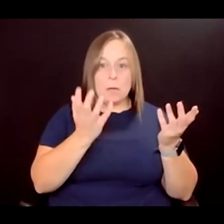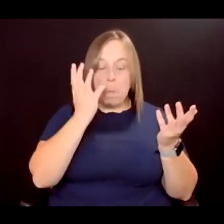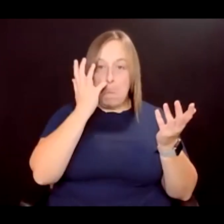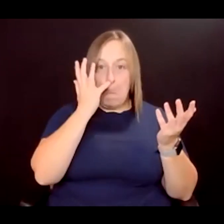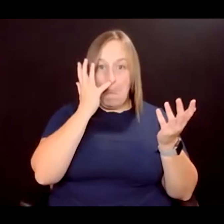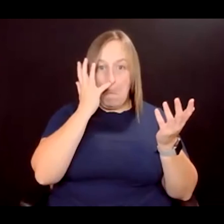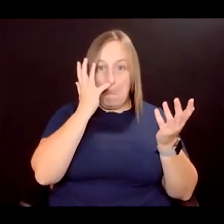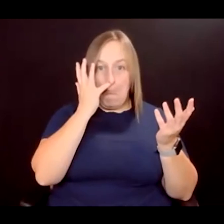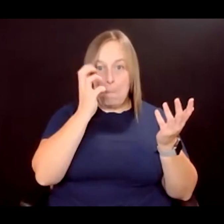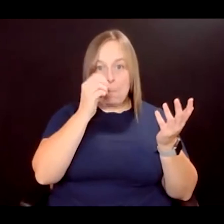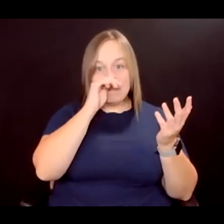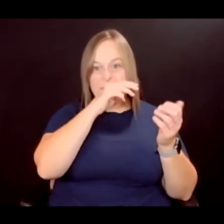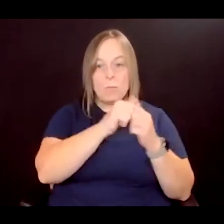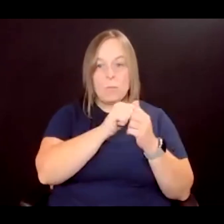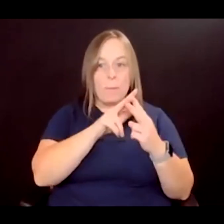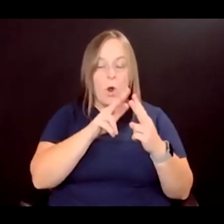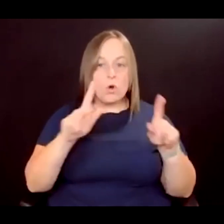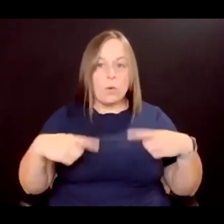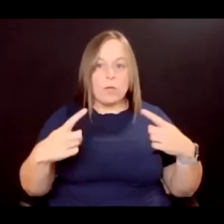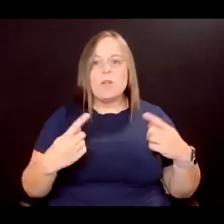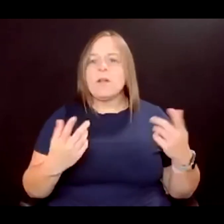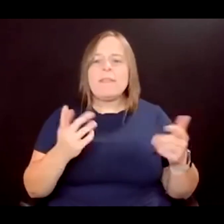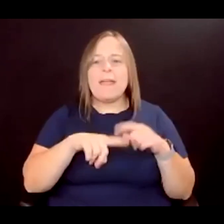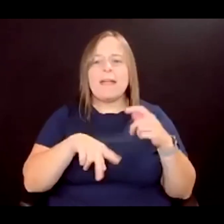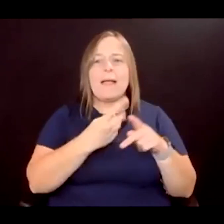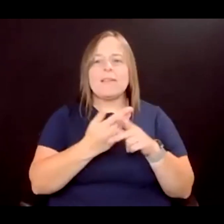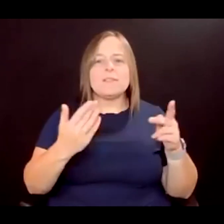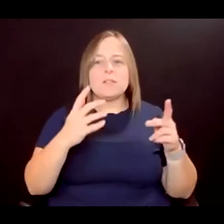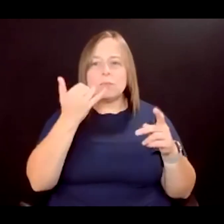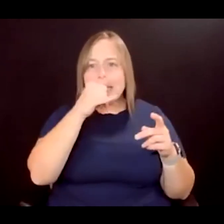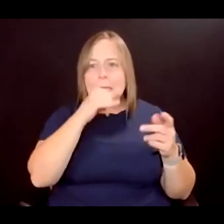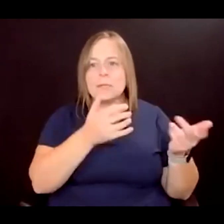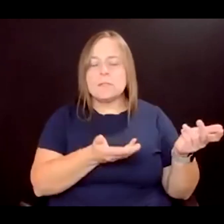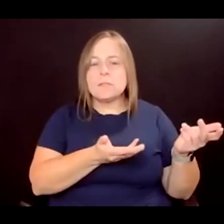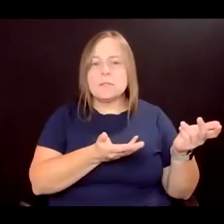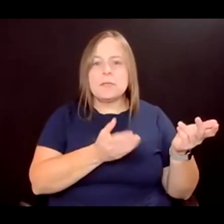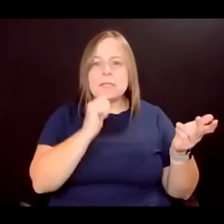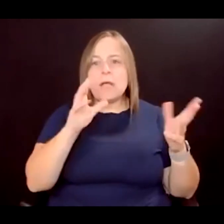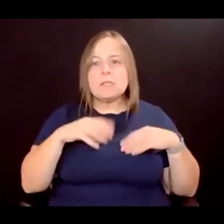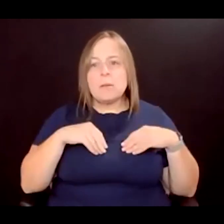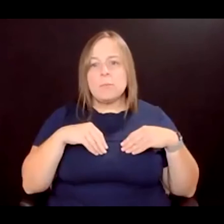reached a satisfactory conclusion or resolution.